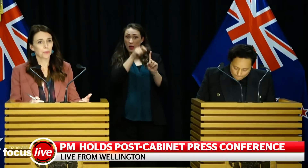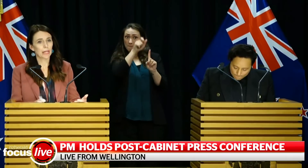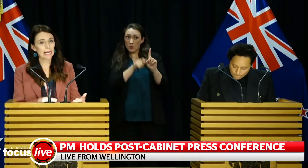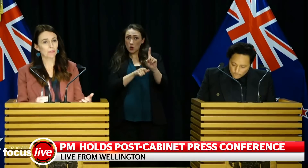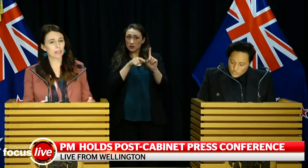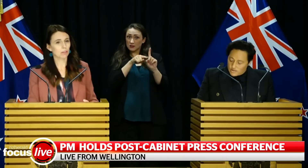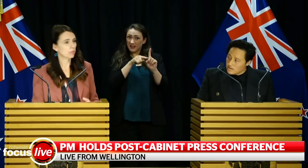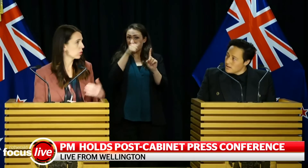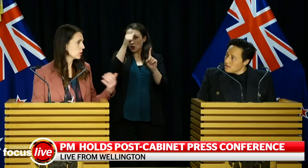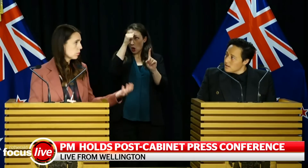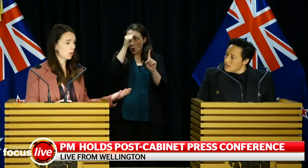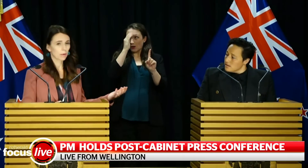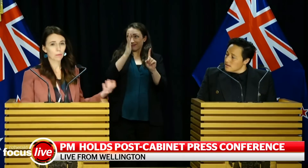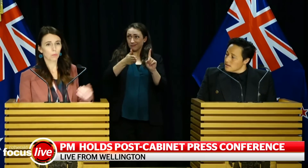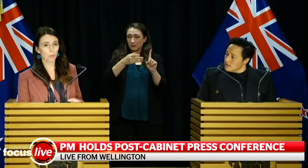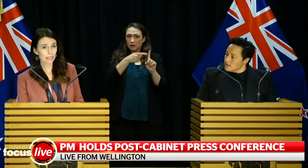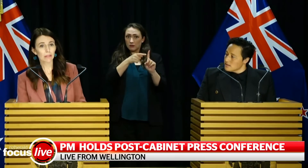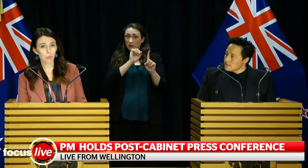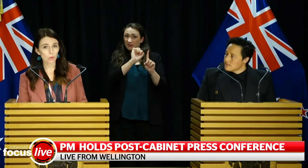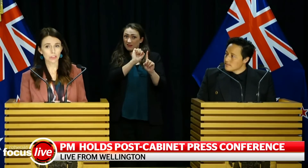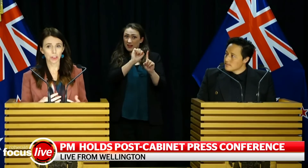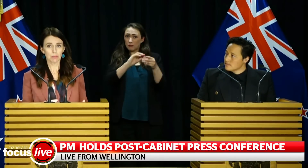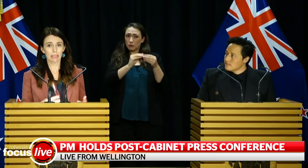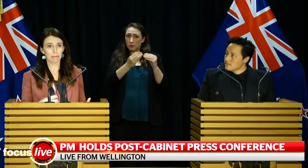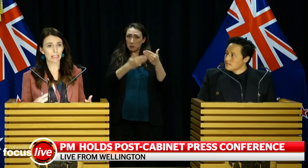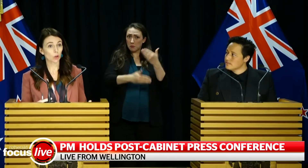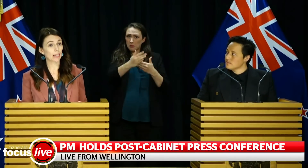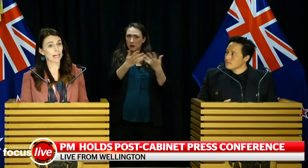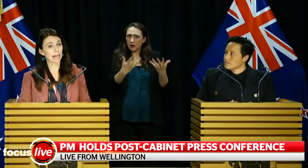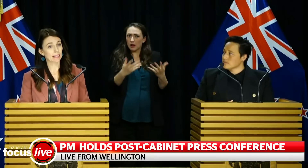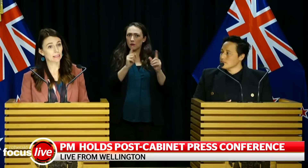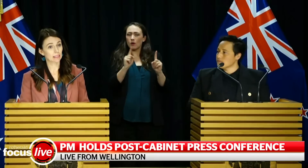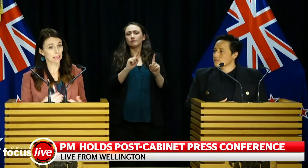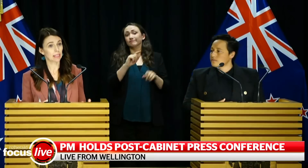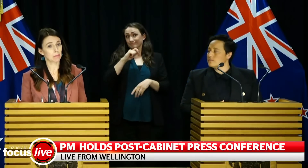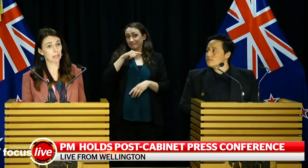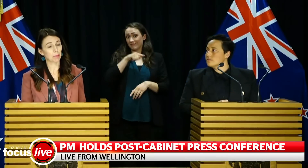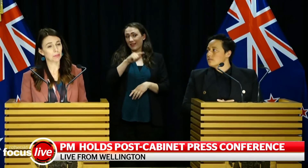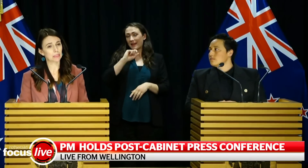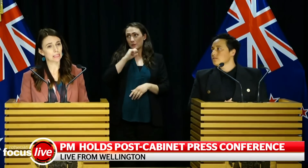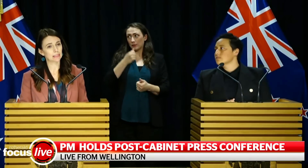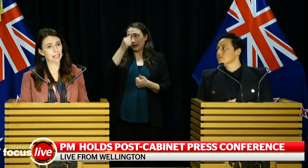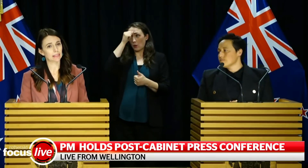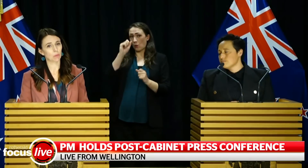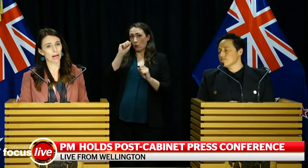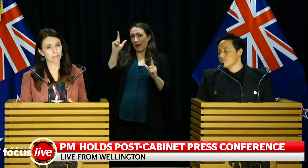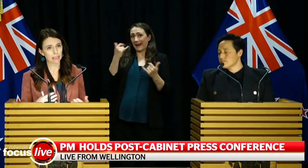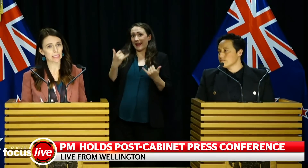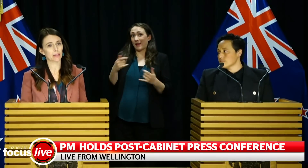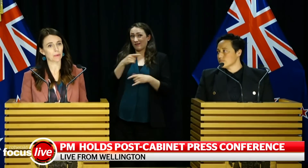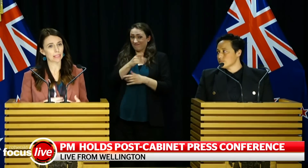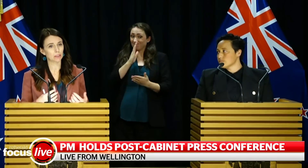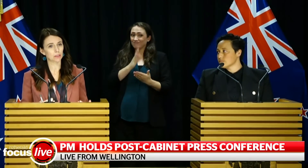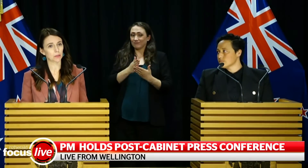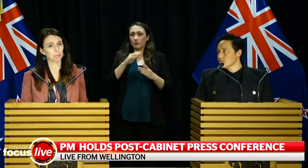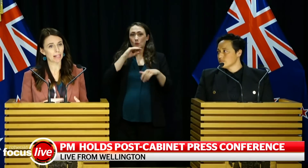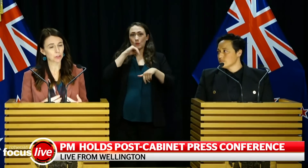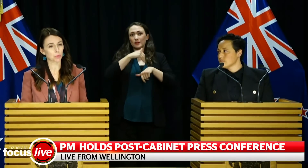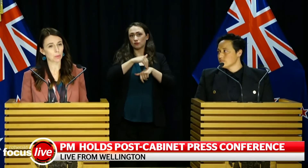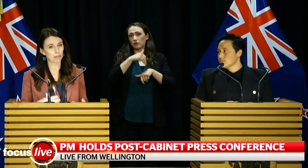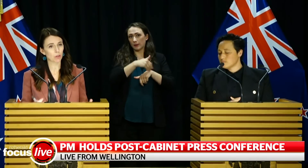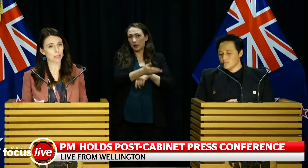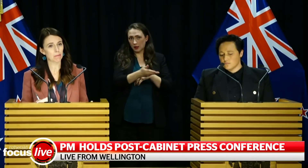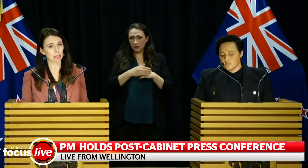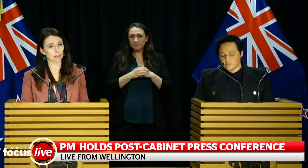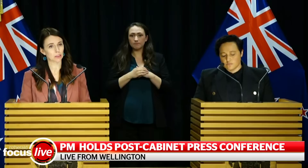a new area of law as well, we really will legitimately be looking at the Select Committee process as a way of continuing to make